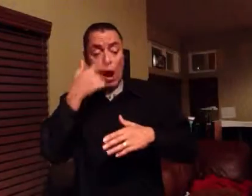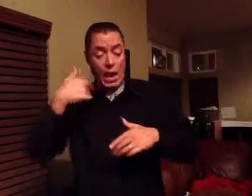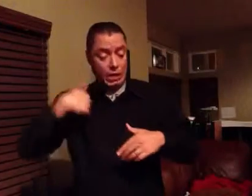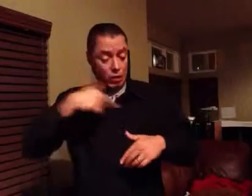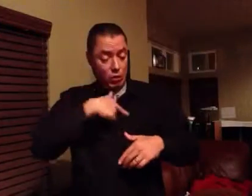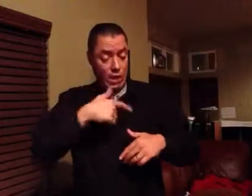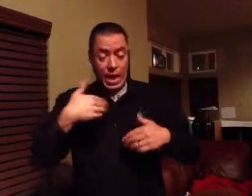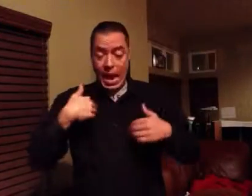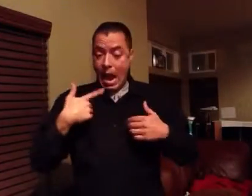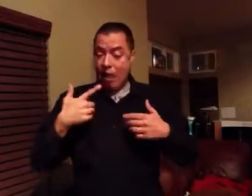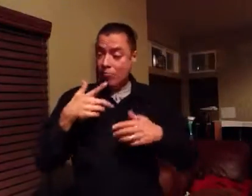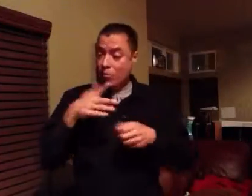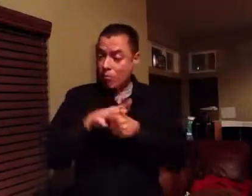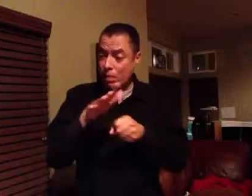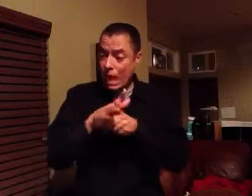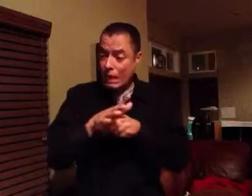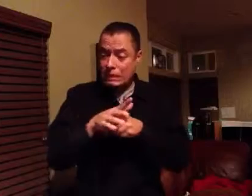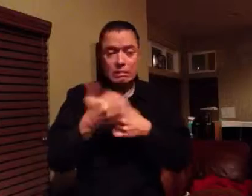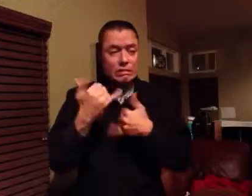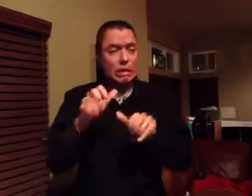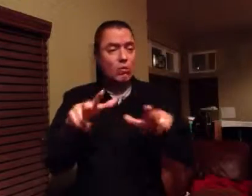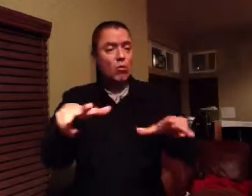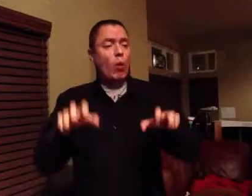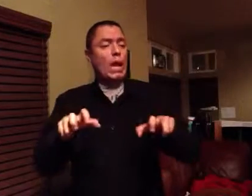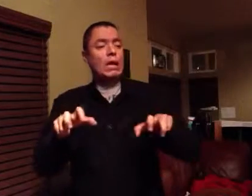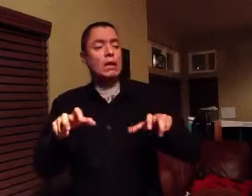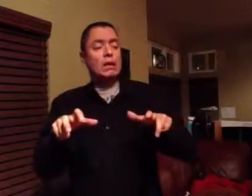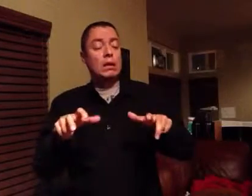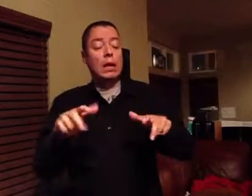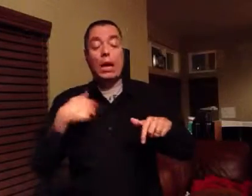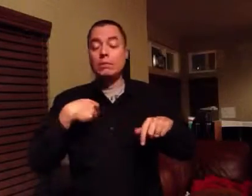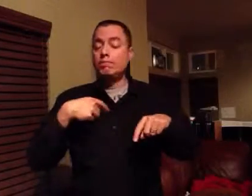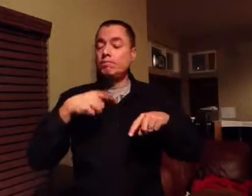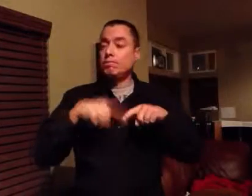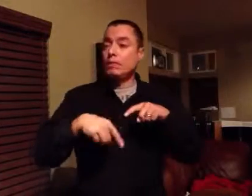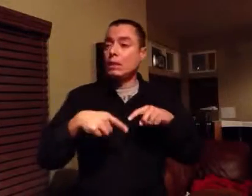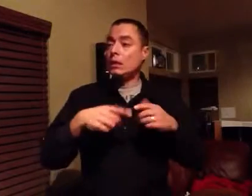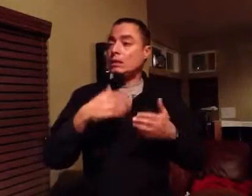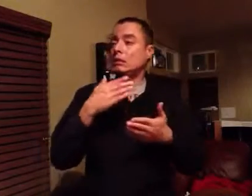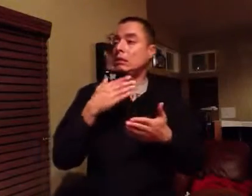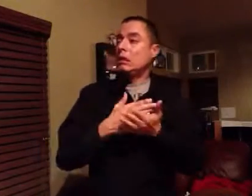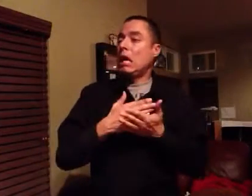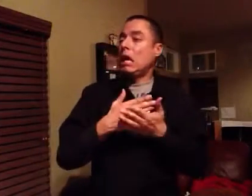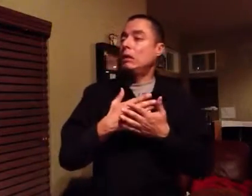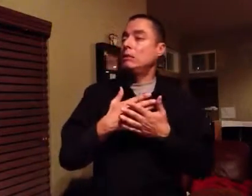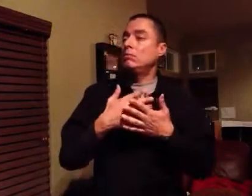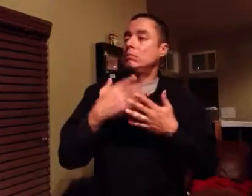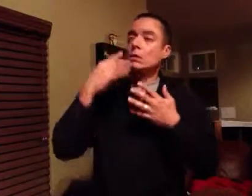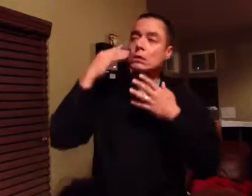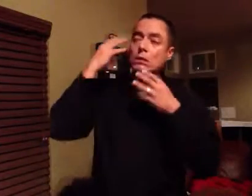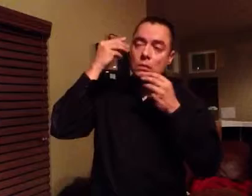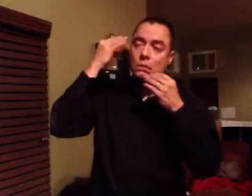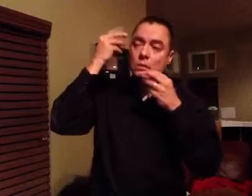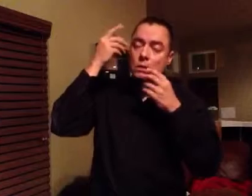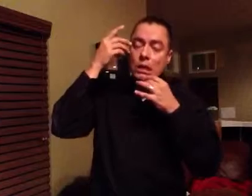greedy? I can't stop thinking that these are children my own age, that it makes